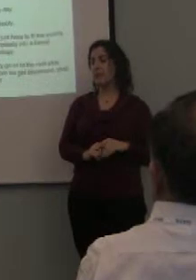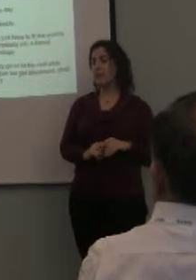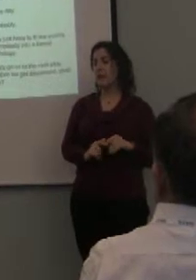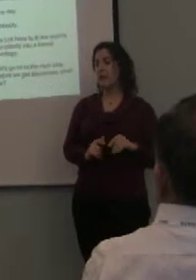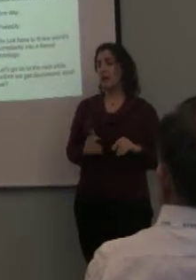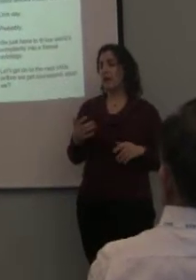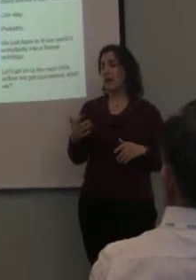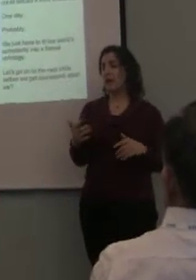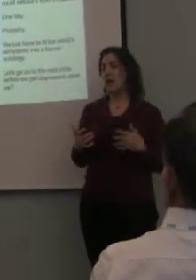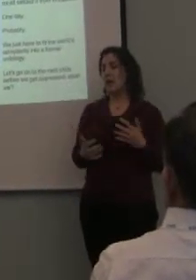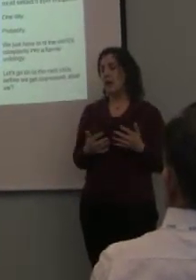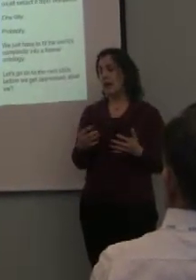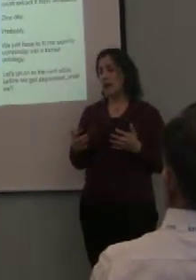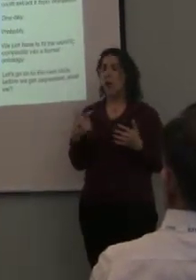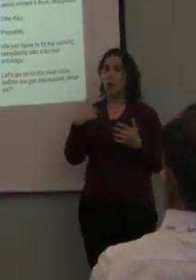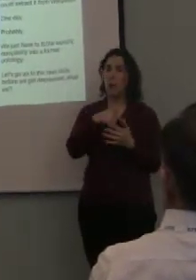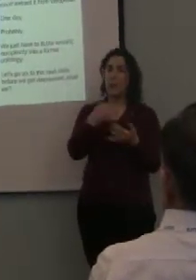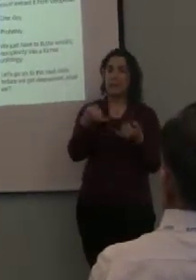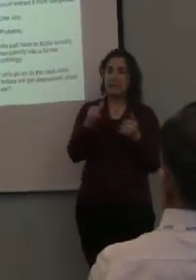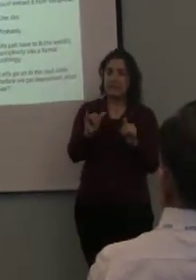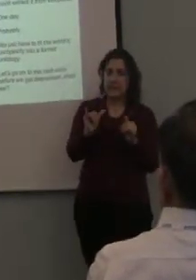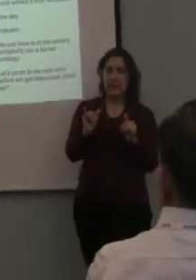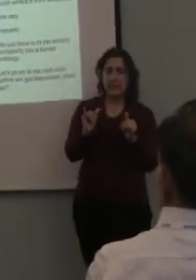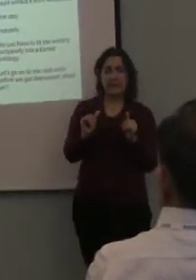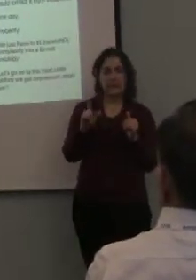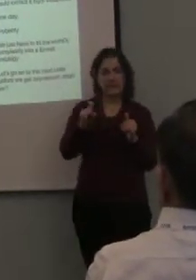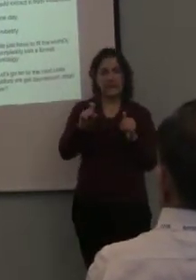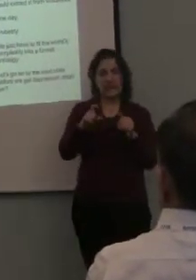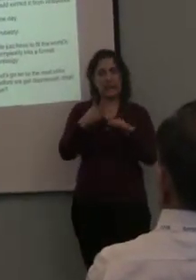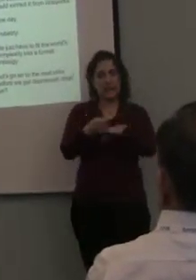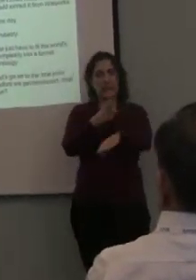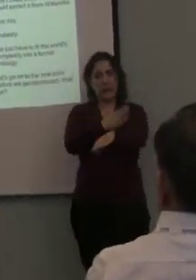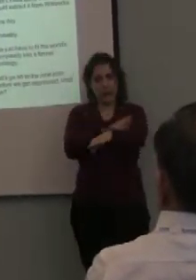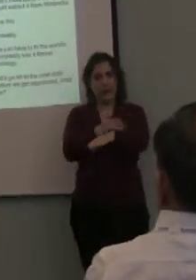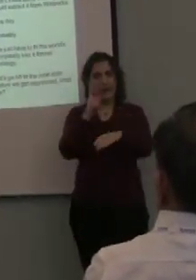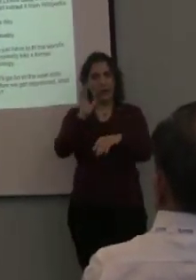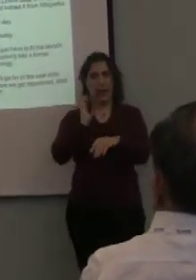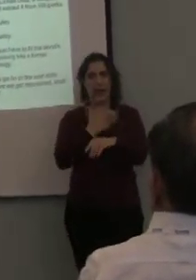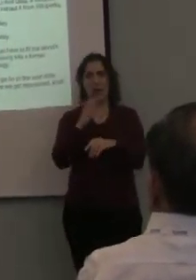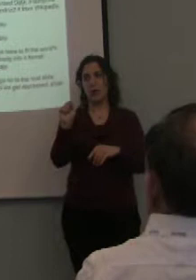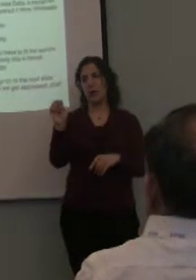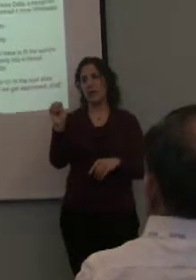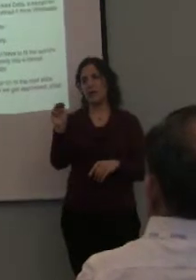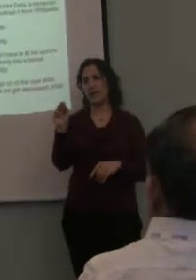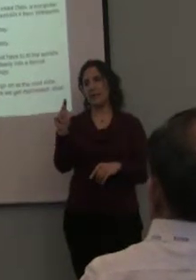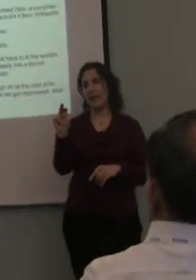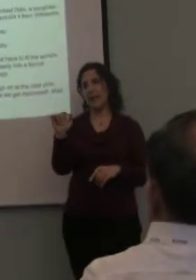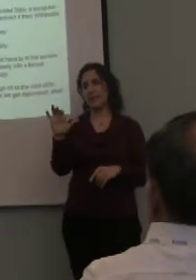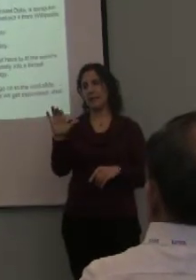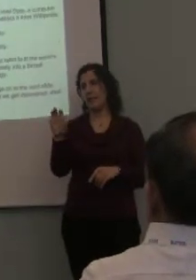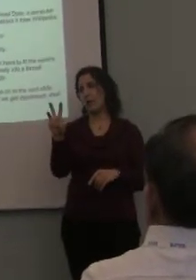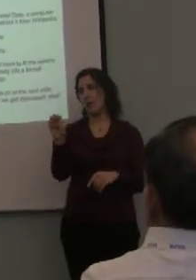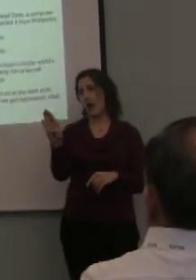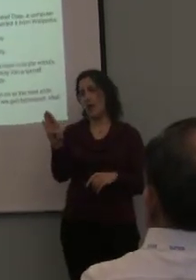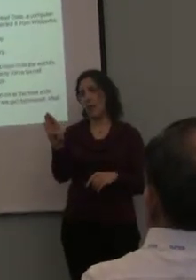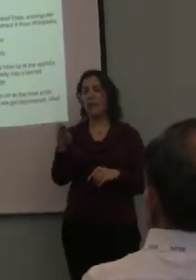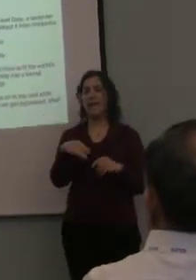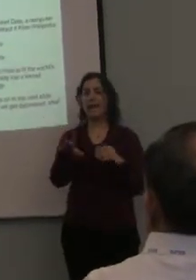we still have a ways to go with our semantic web, with linked data.